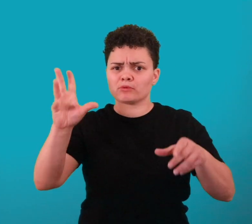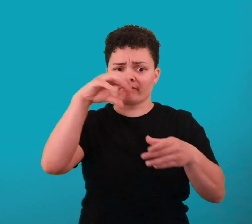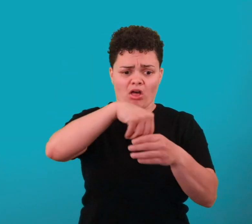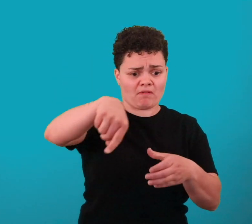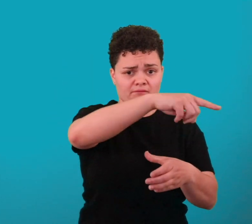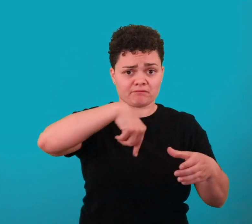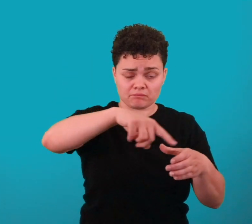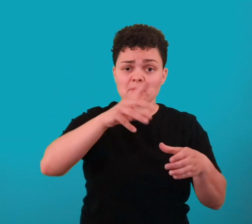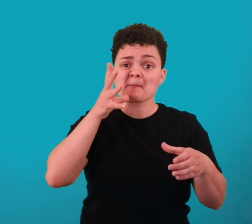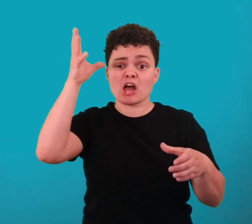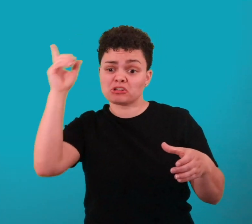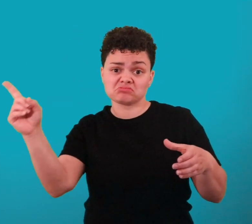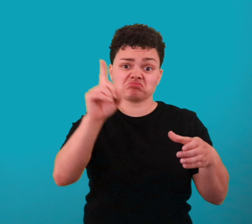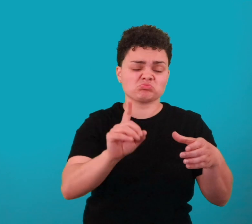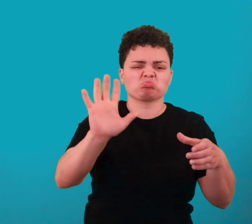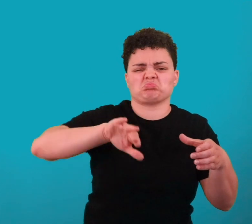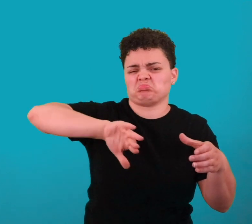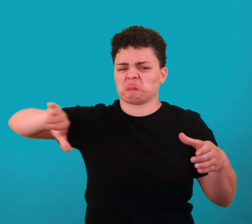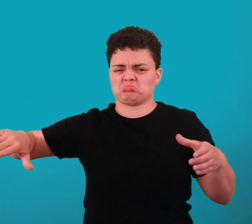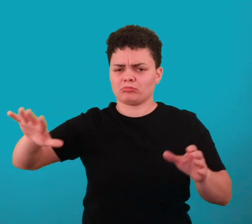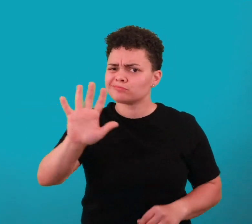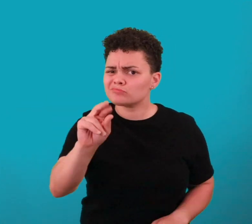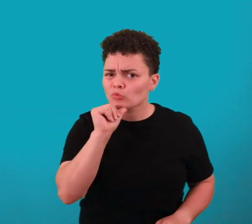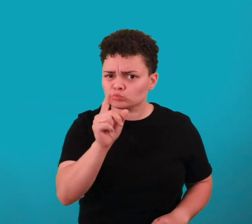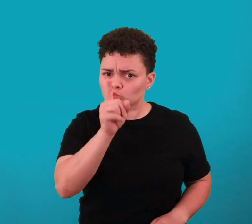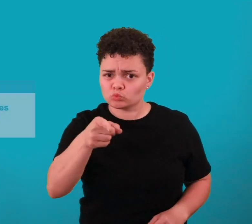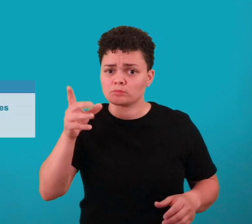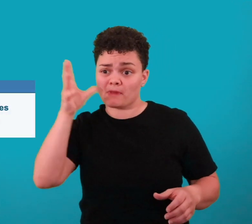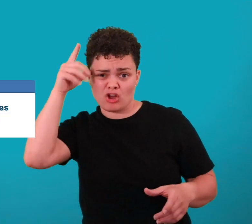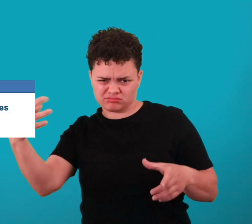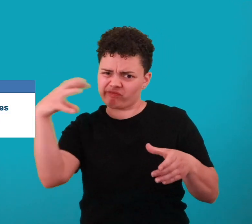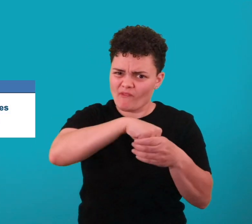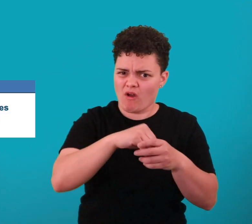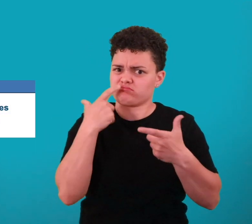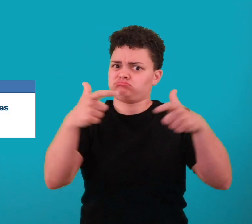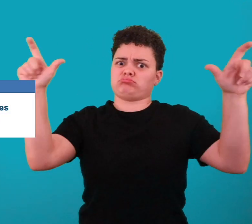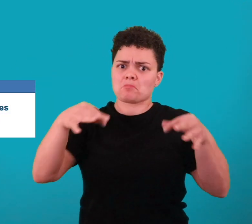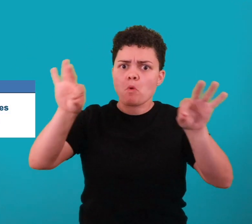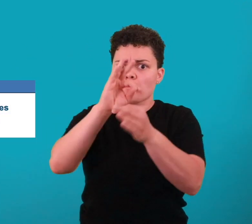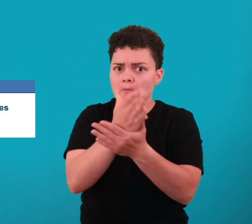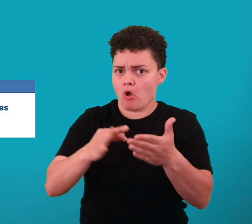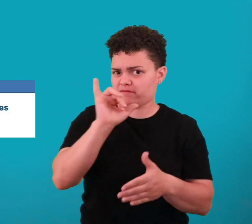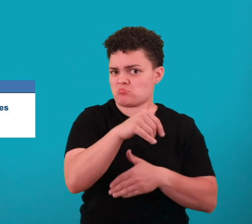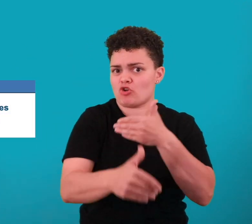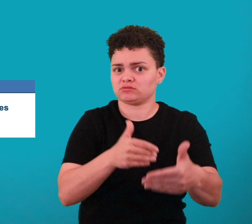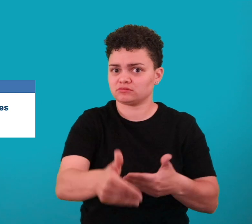caregivers as essential members of the process. This is not true. The bill's advisory board includes parents and caregivers as essential members